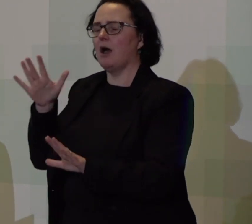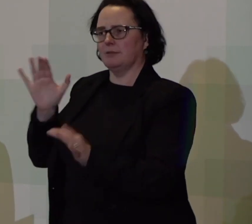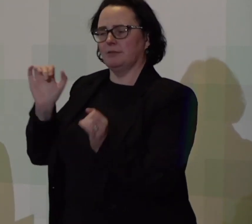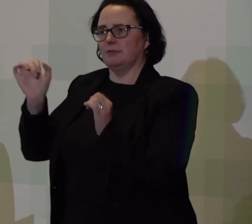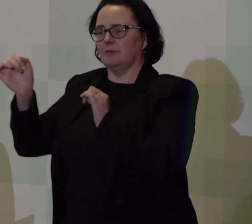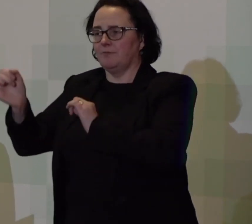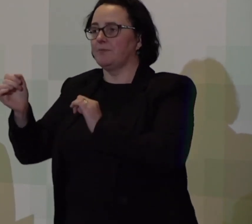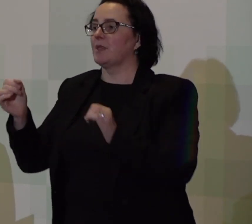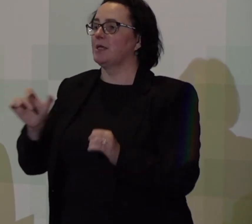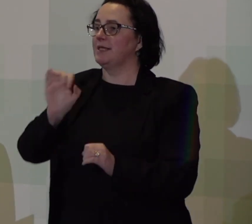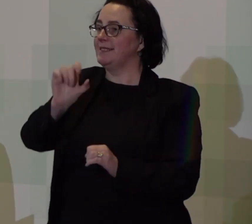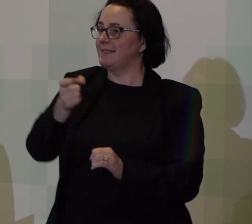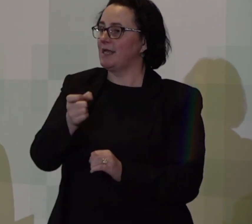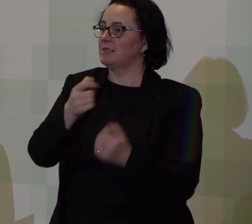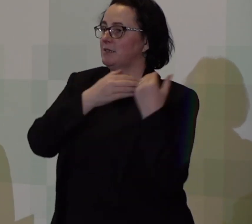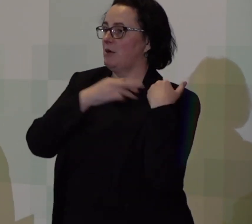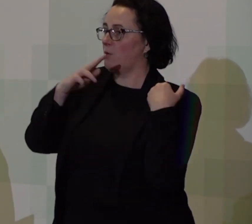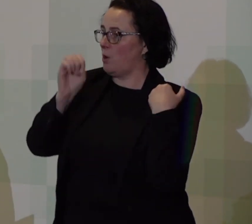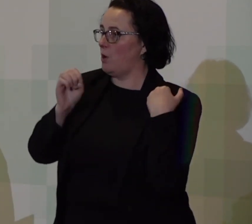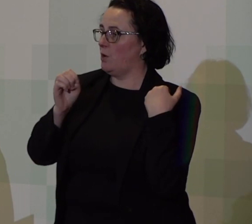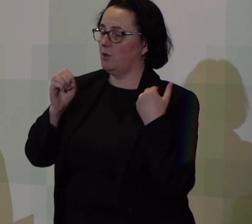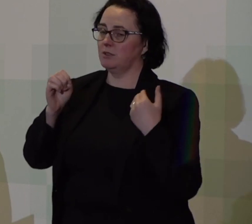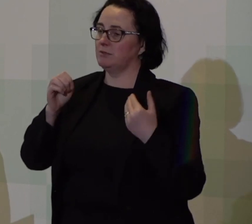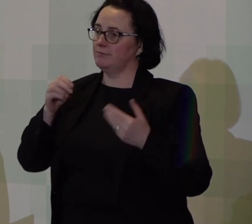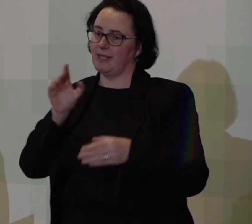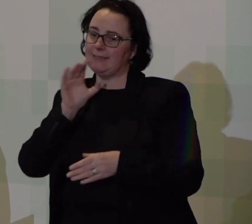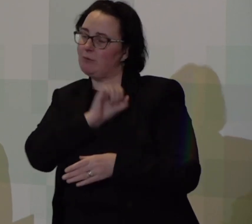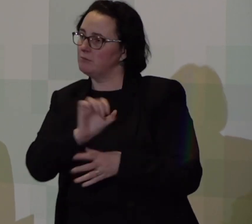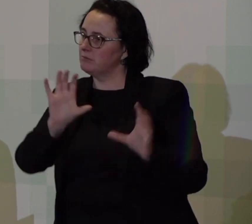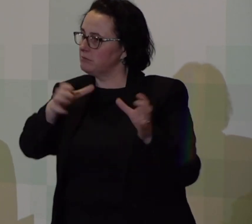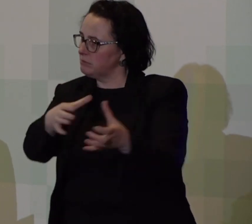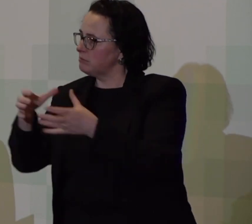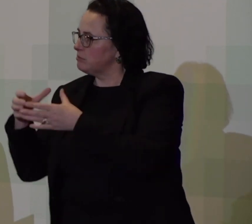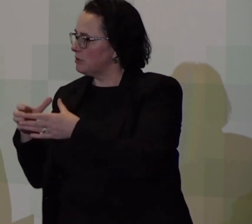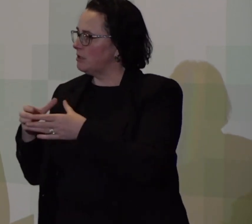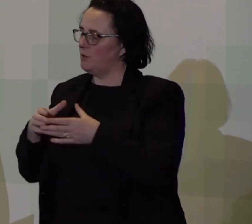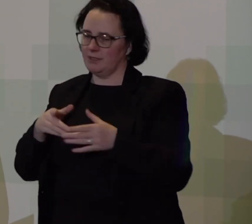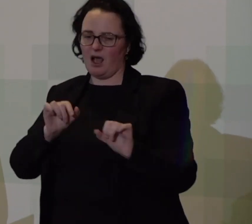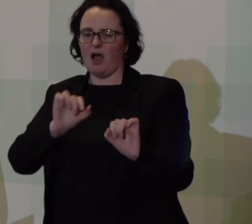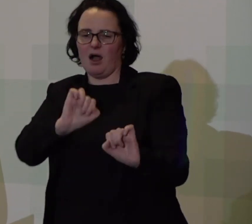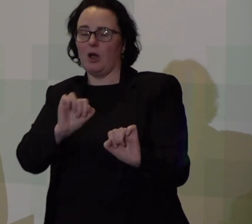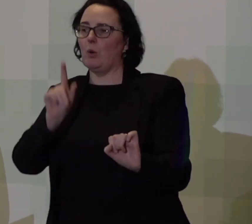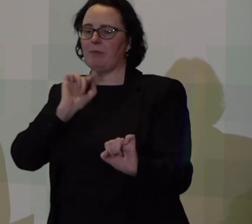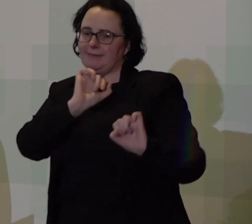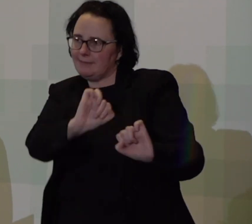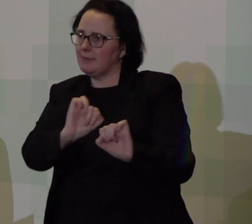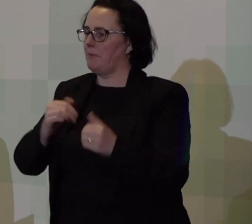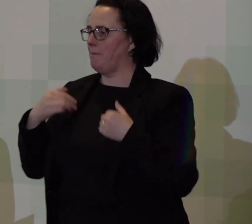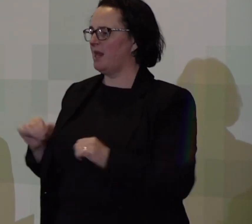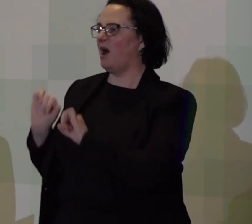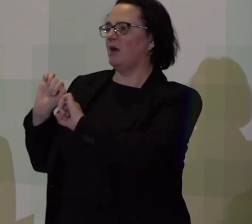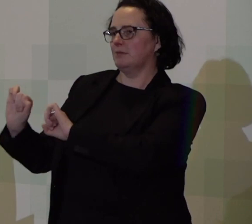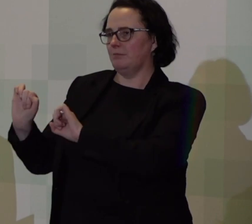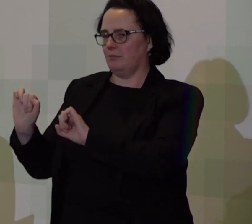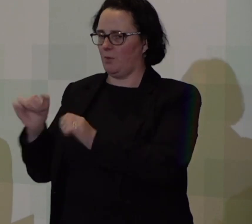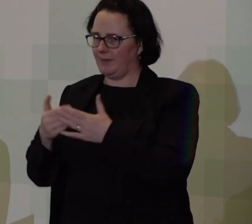role stereotypes, then, are beliefs held about male and female natures and capacities.